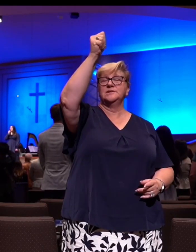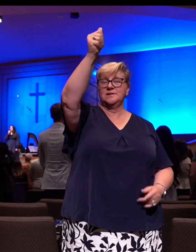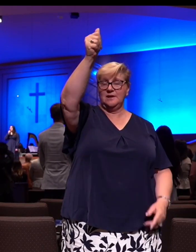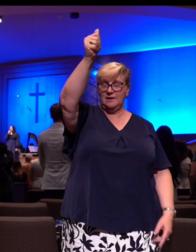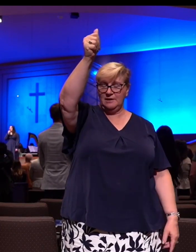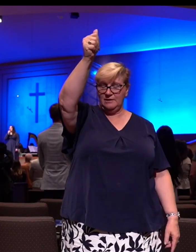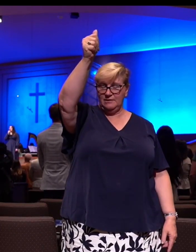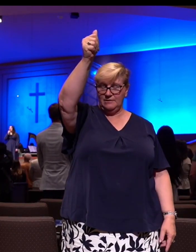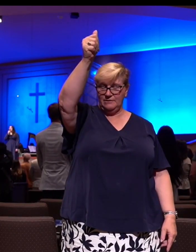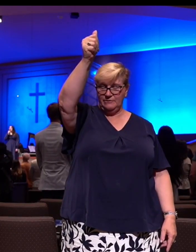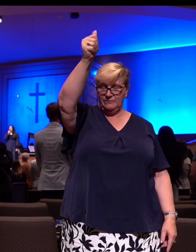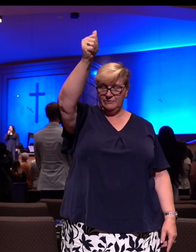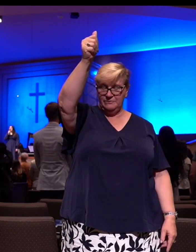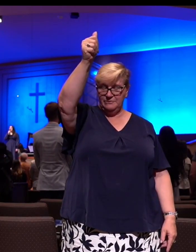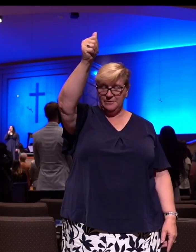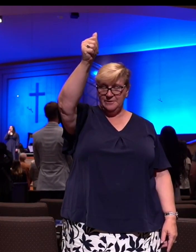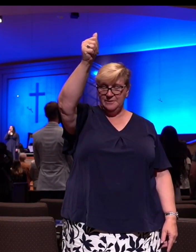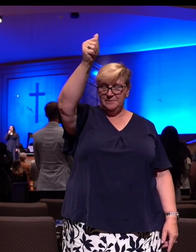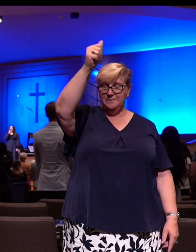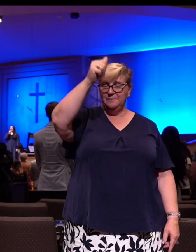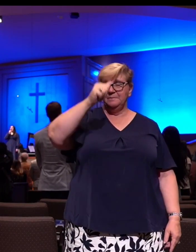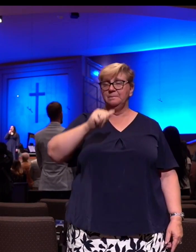courts